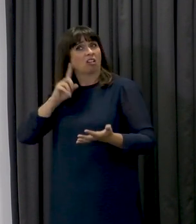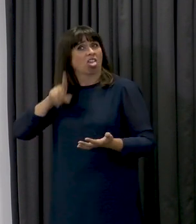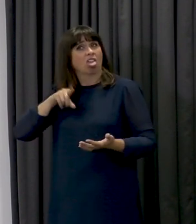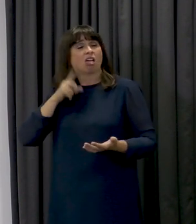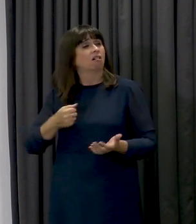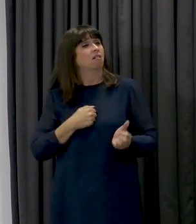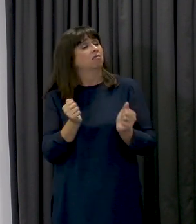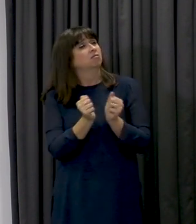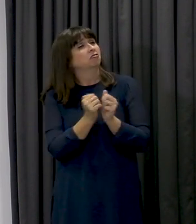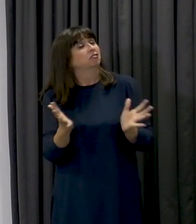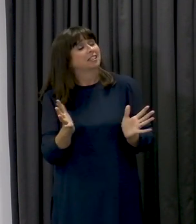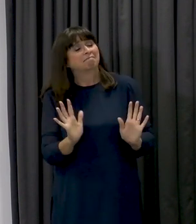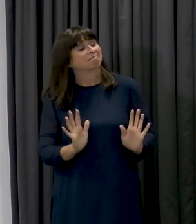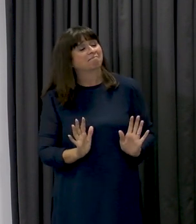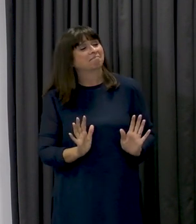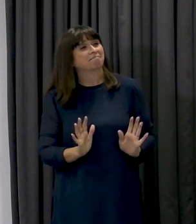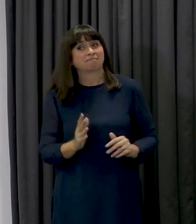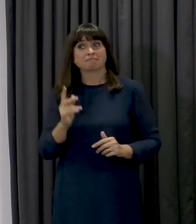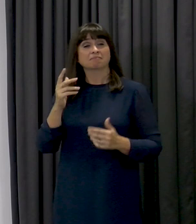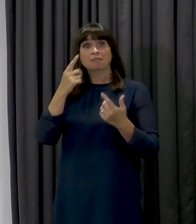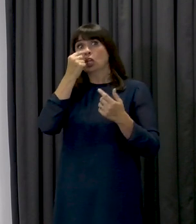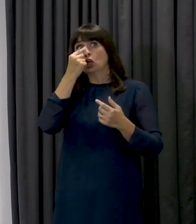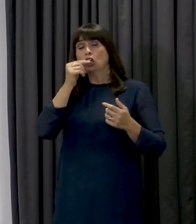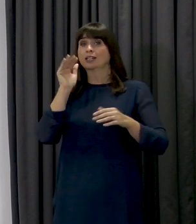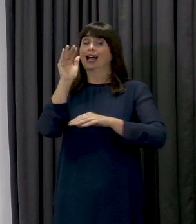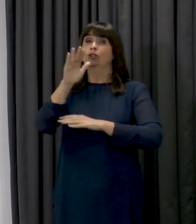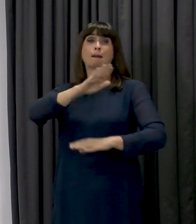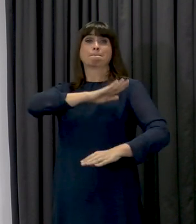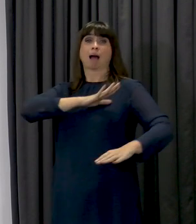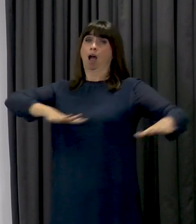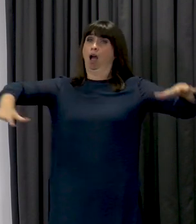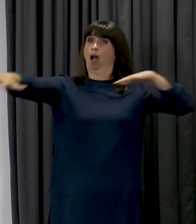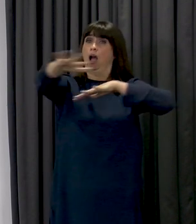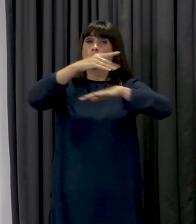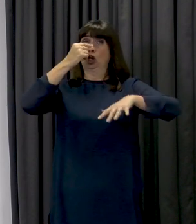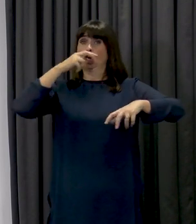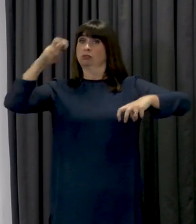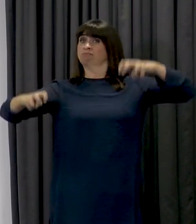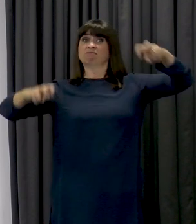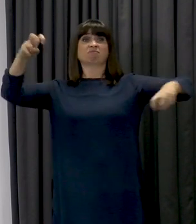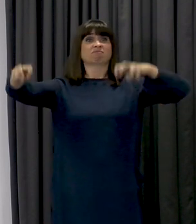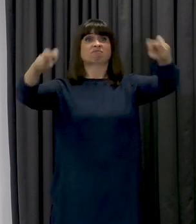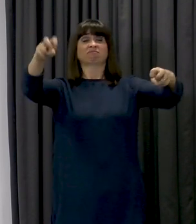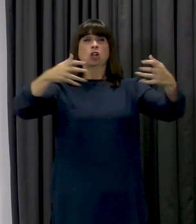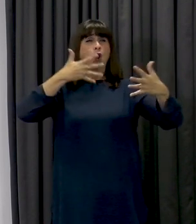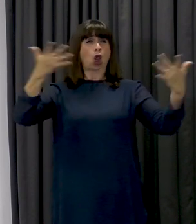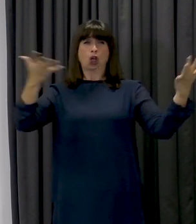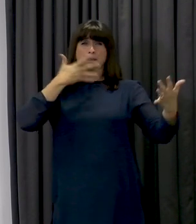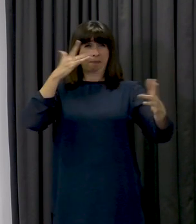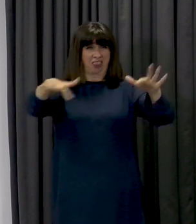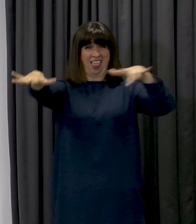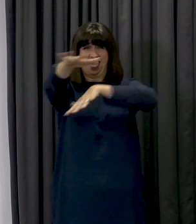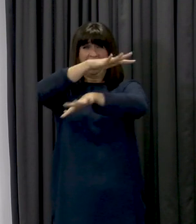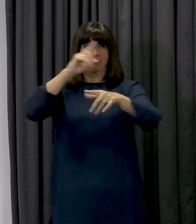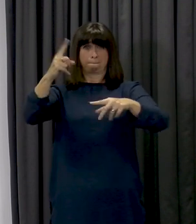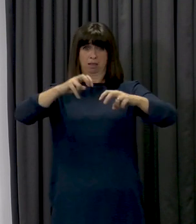It is perfectly possible to have quite a large number of people in a large park in Cardiff, for example, still observing social